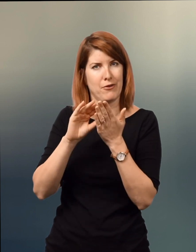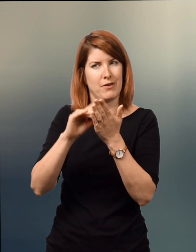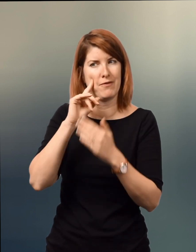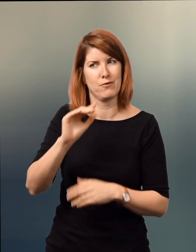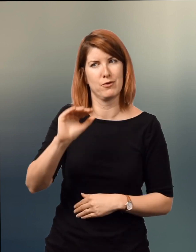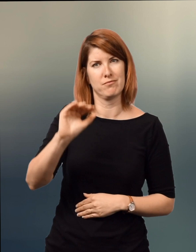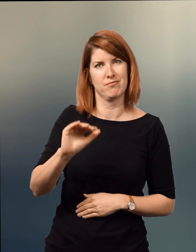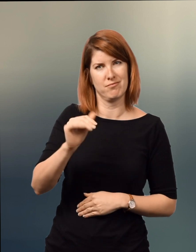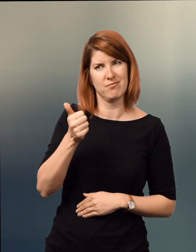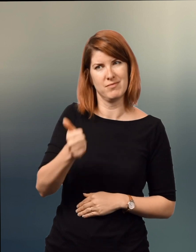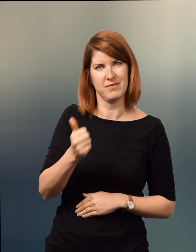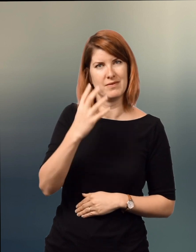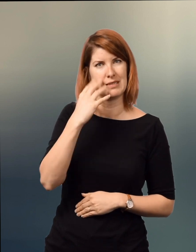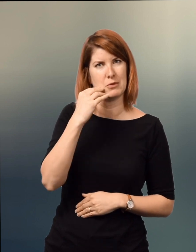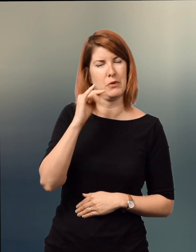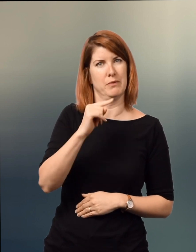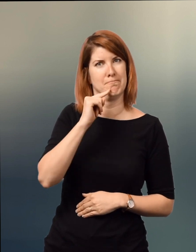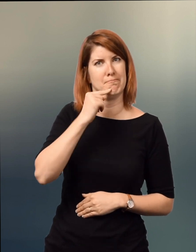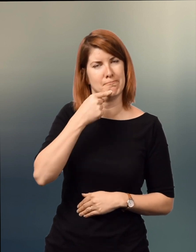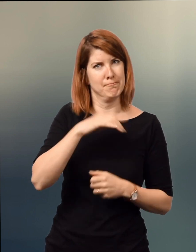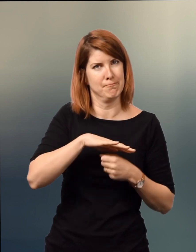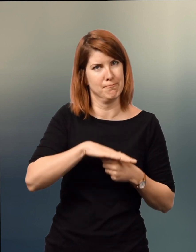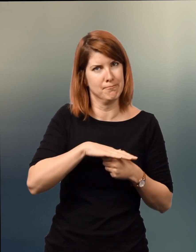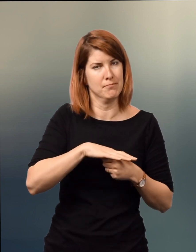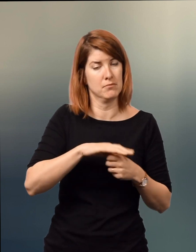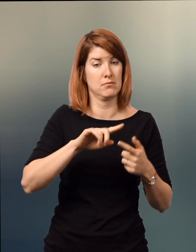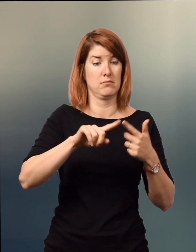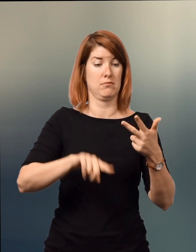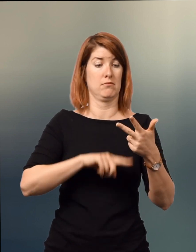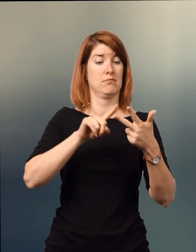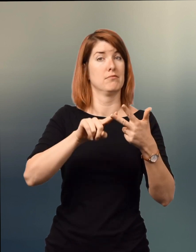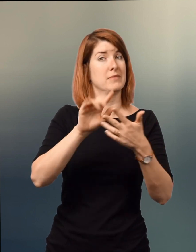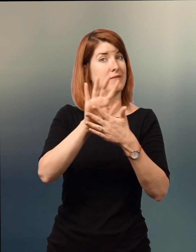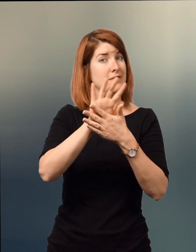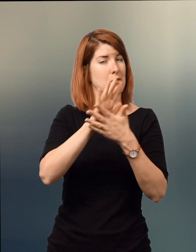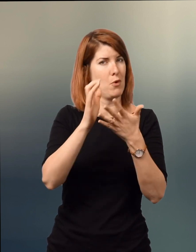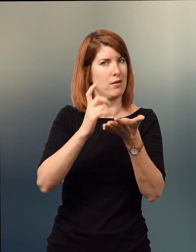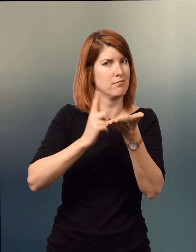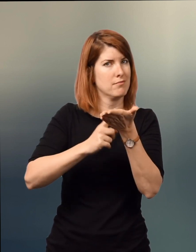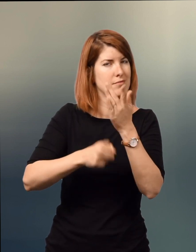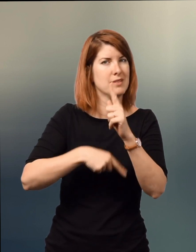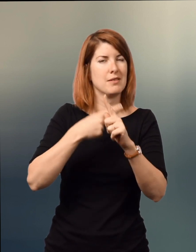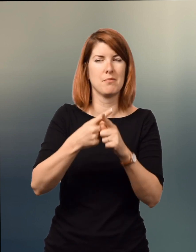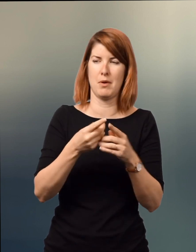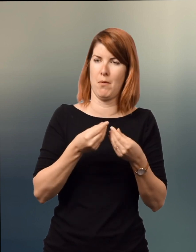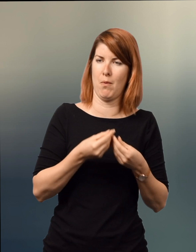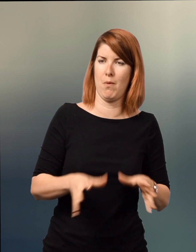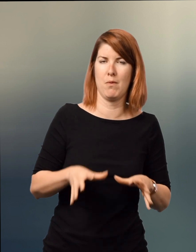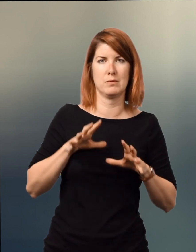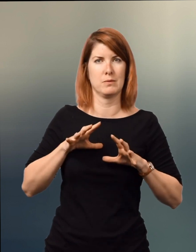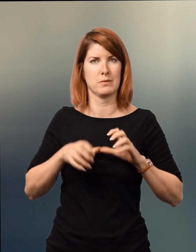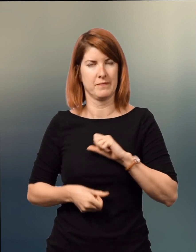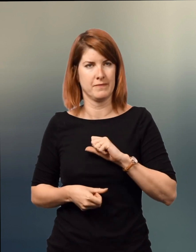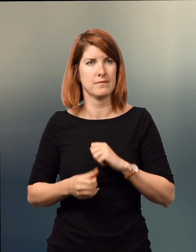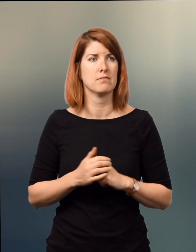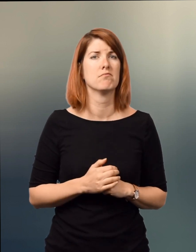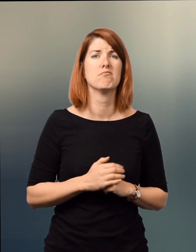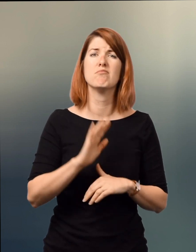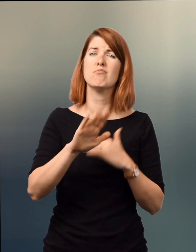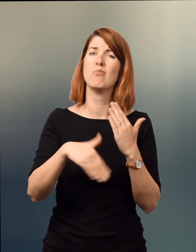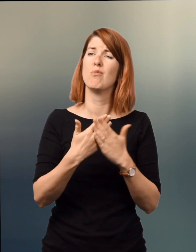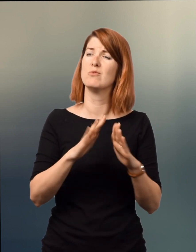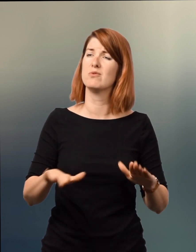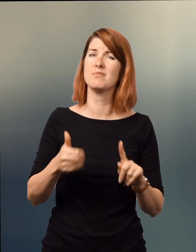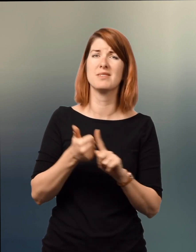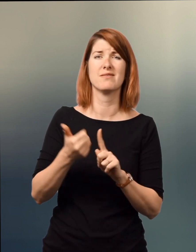in children who have experienced these intense stressors. In this video, I want to talk about the issue of loss and grief.